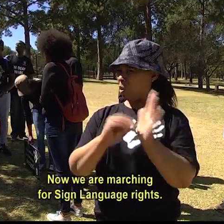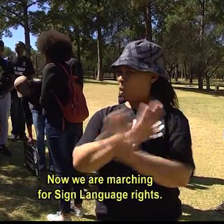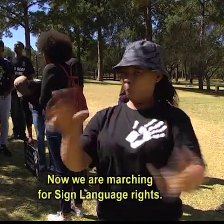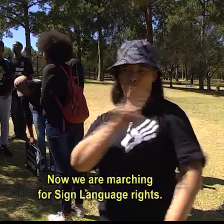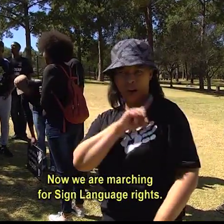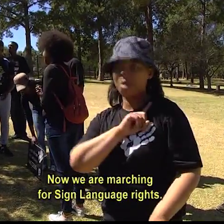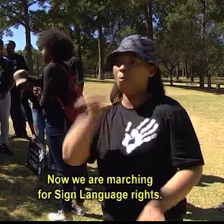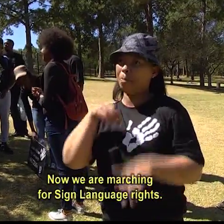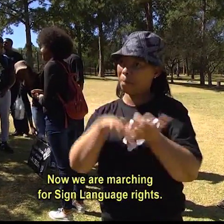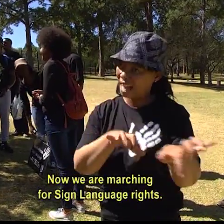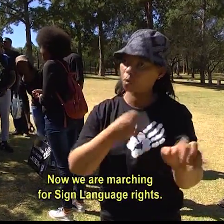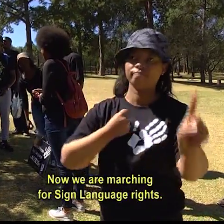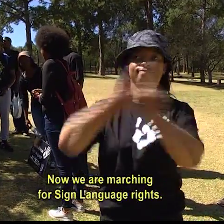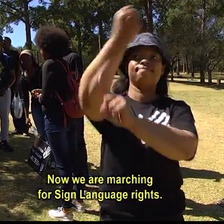Now we're marching for sign language rights.